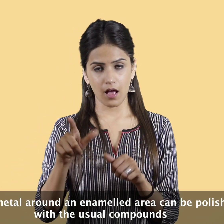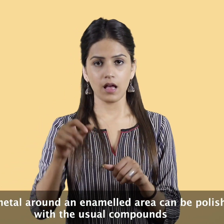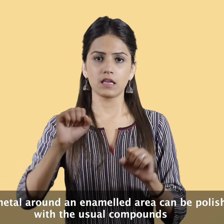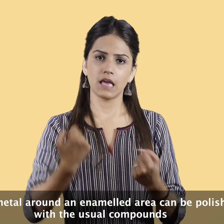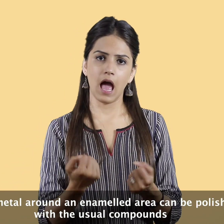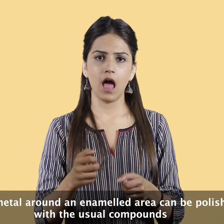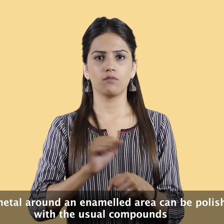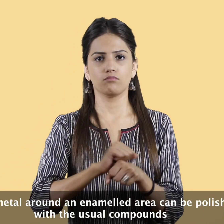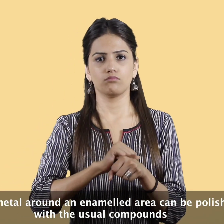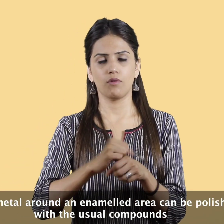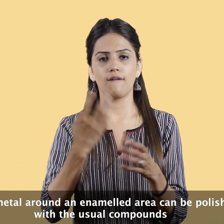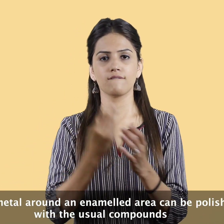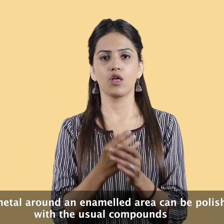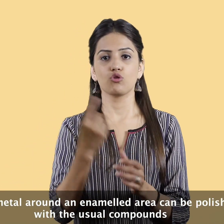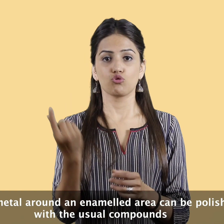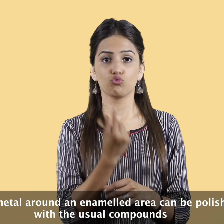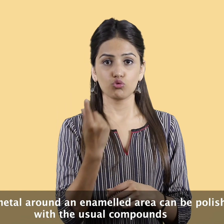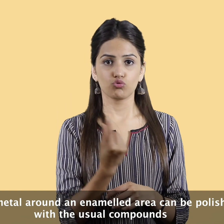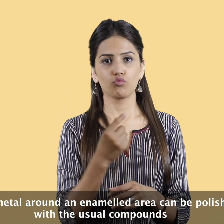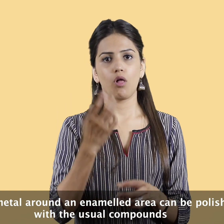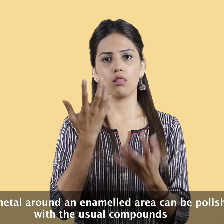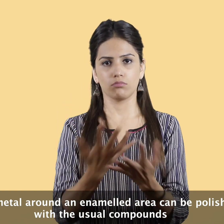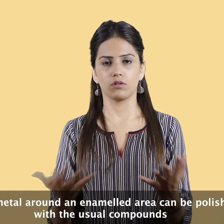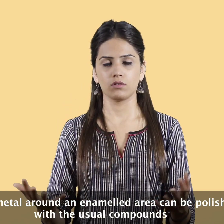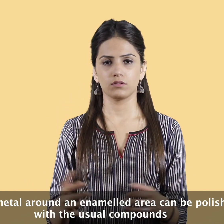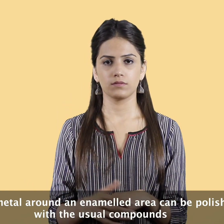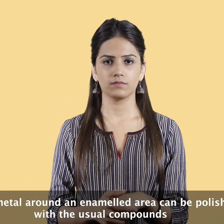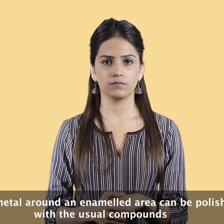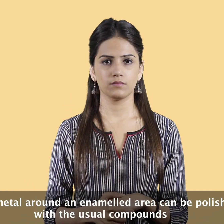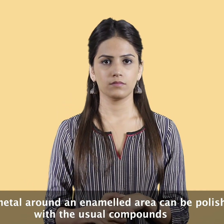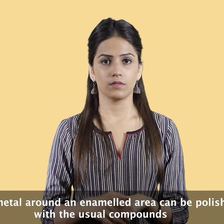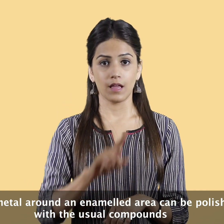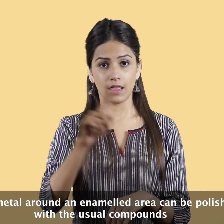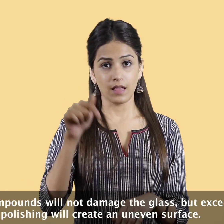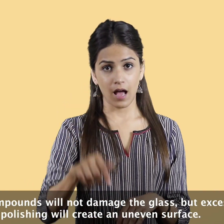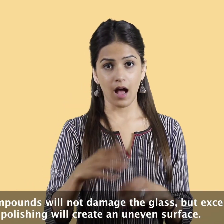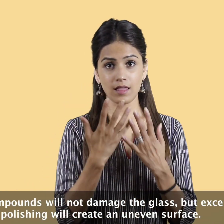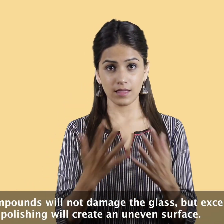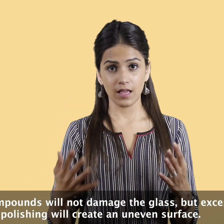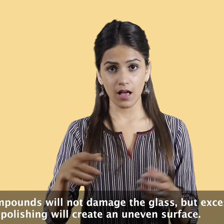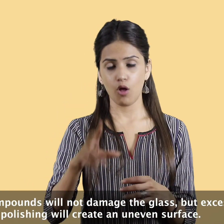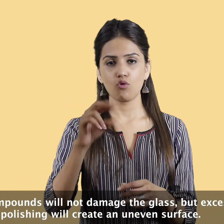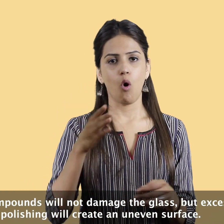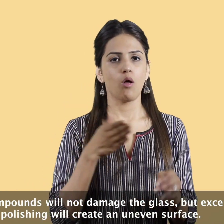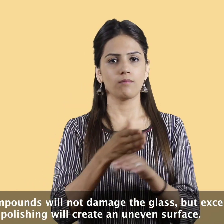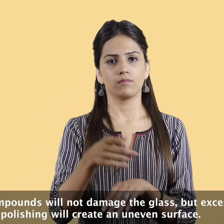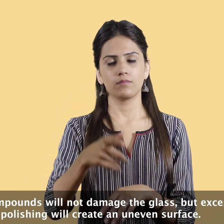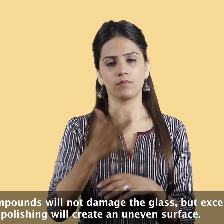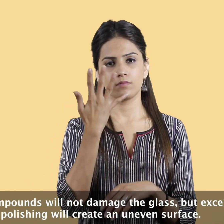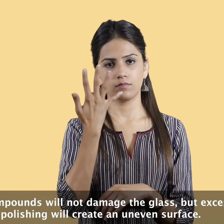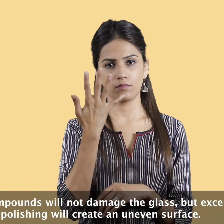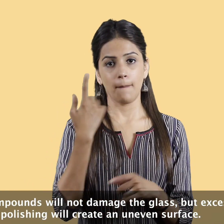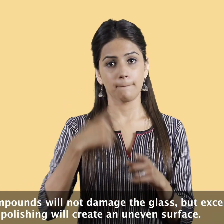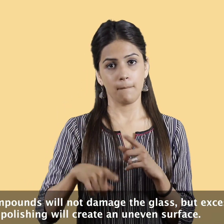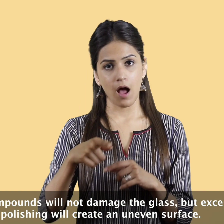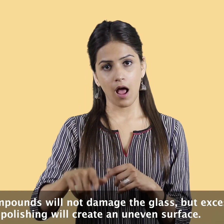be polished with the usual compounds. The compounds will not damage the glass,